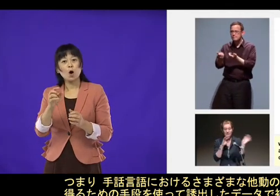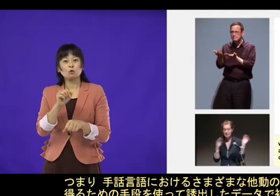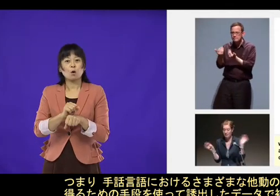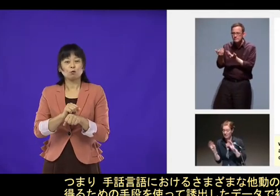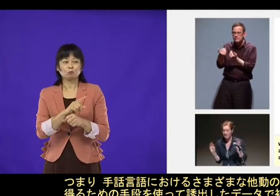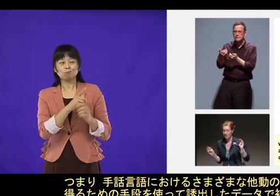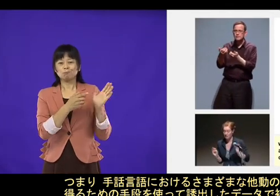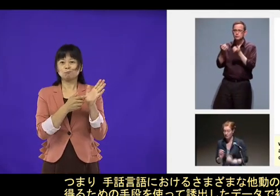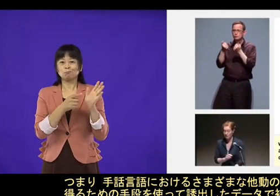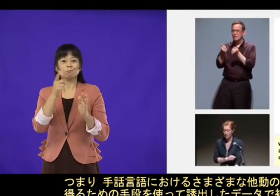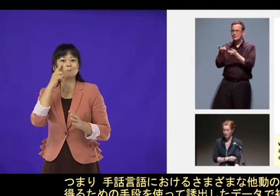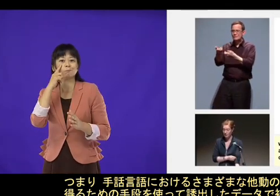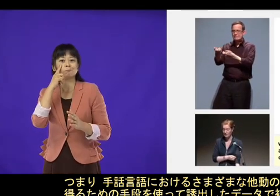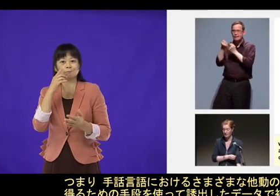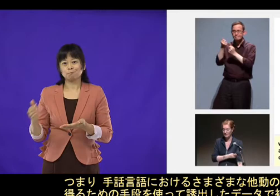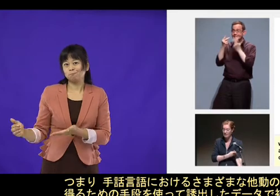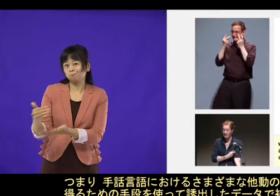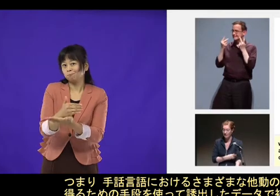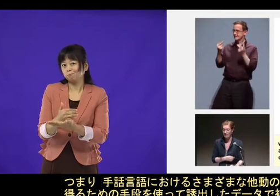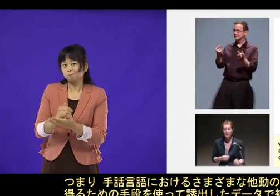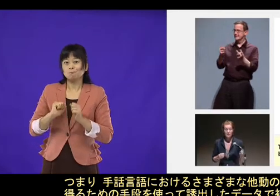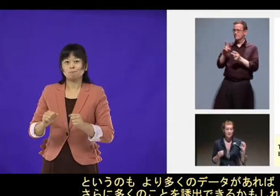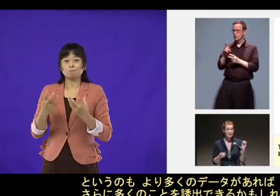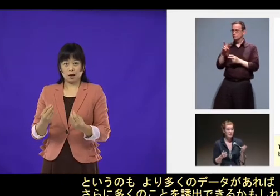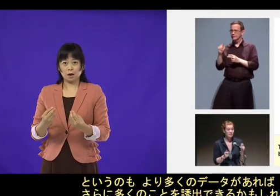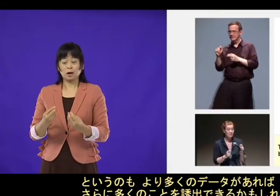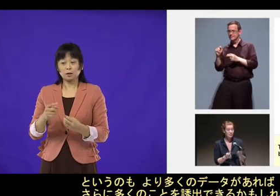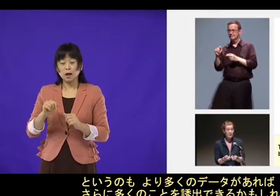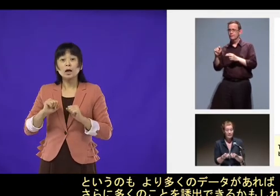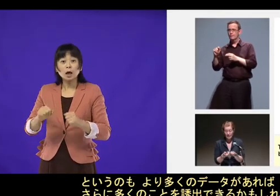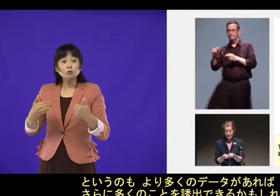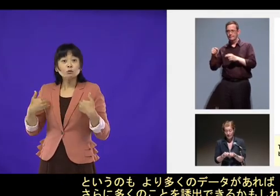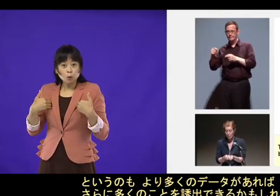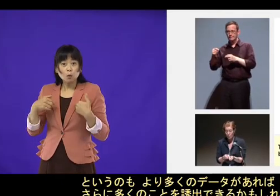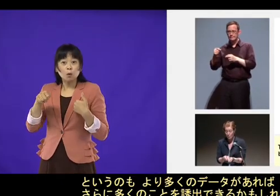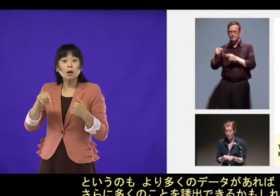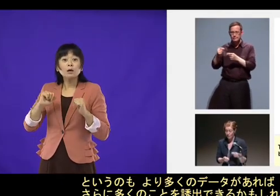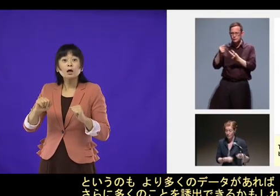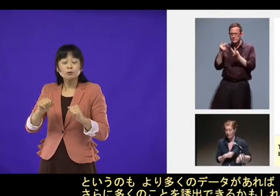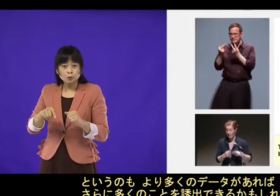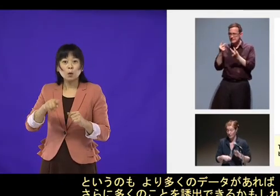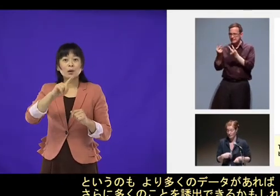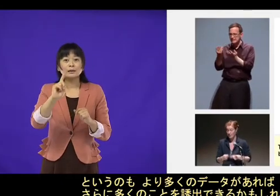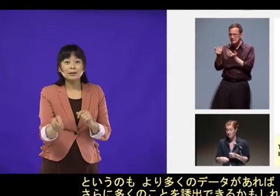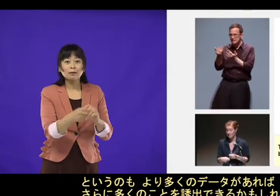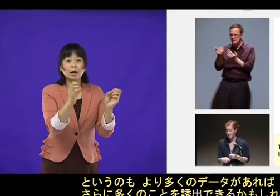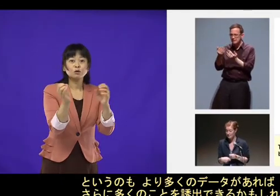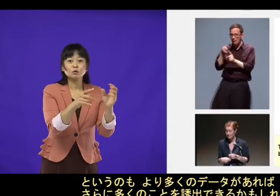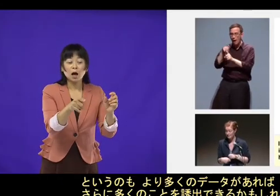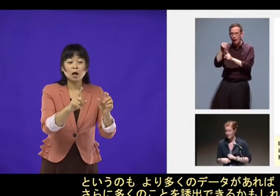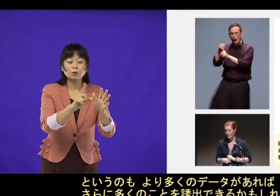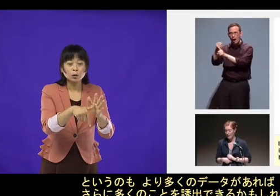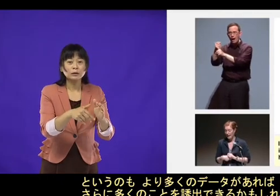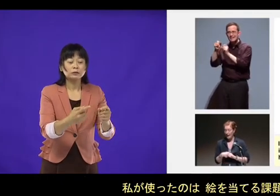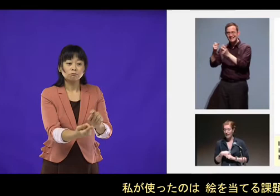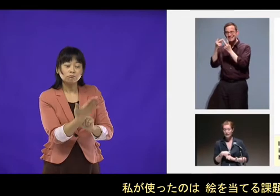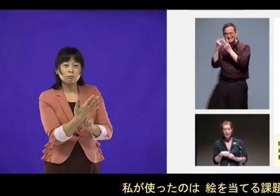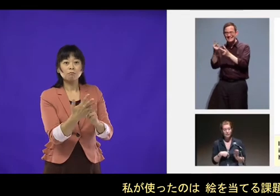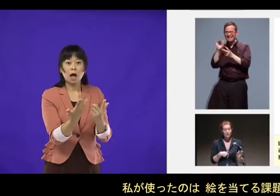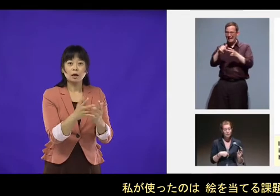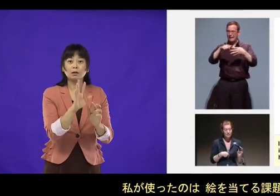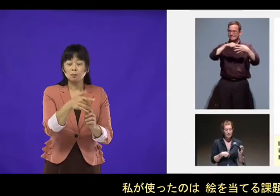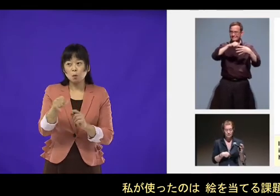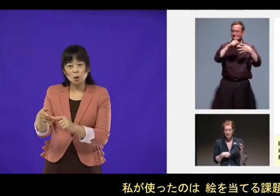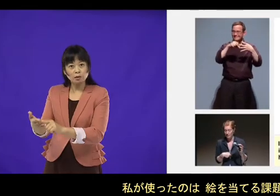the various transitive constructions within a sign language, to see if, maybe I could get more of them or they could be elicited. And